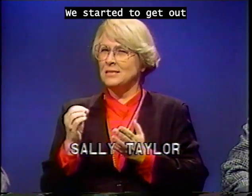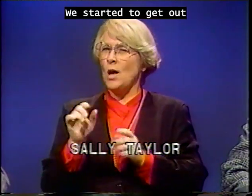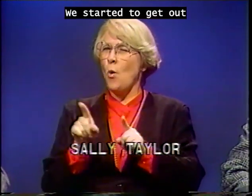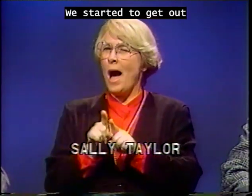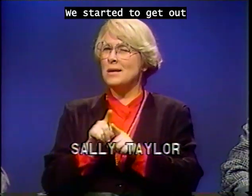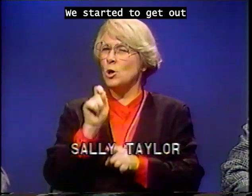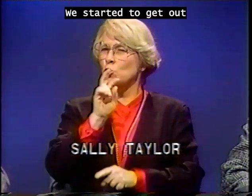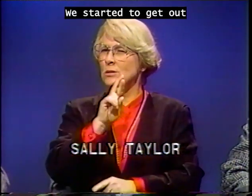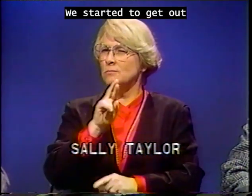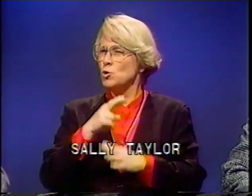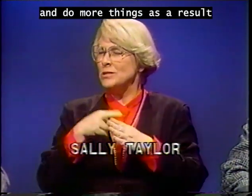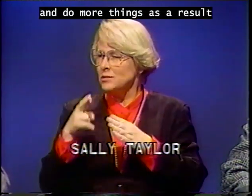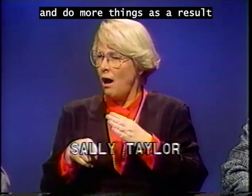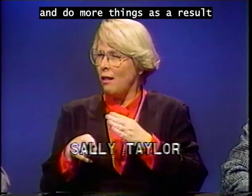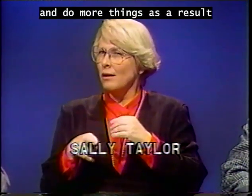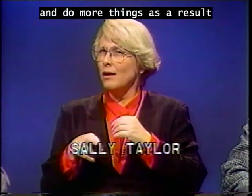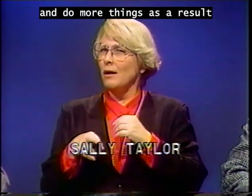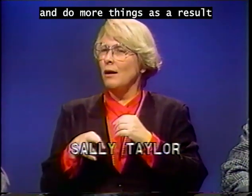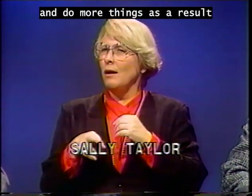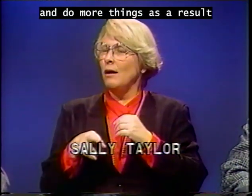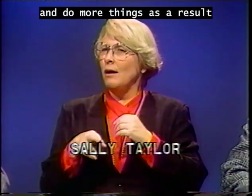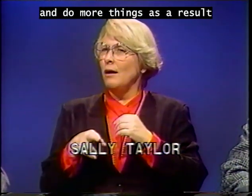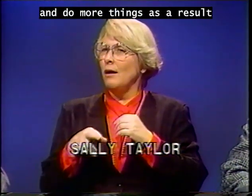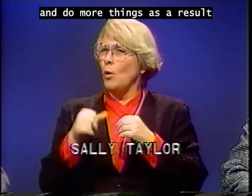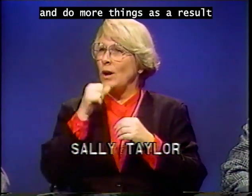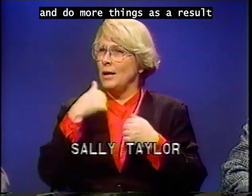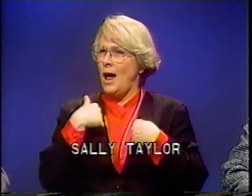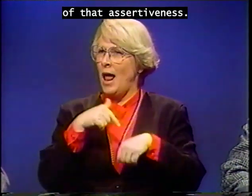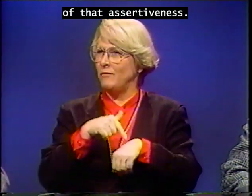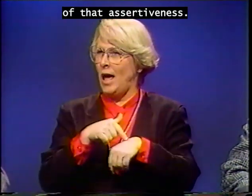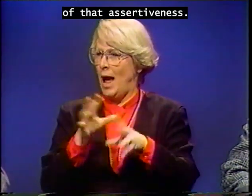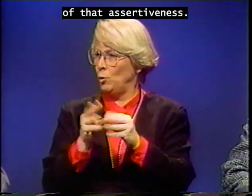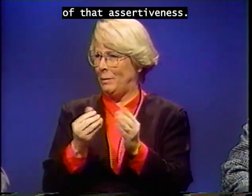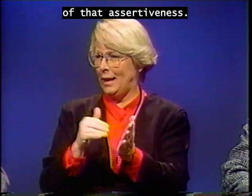We started to get out and do more things as a result of that assertiveness.